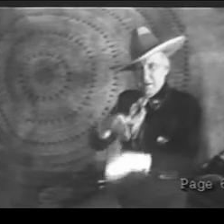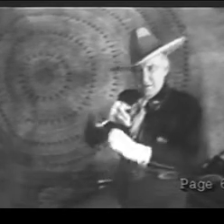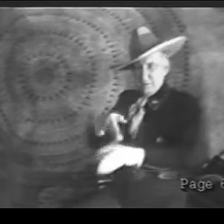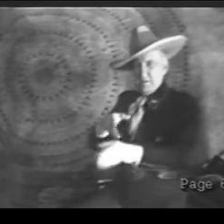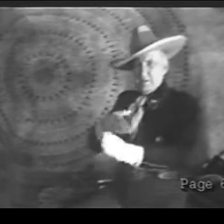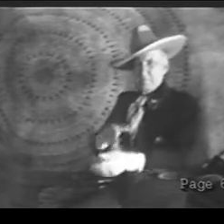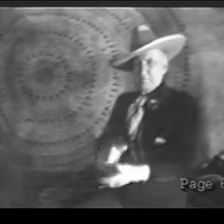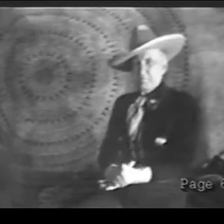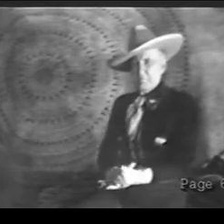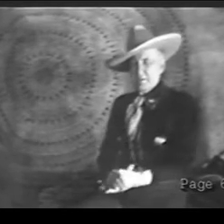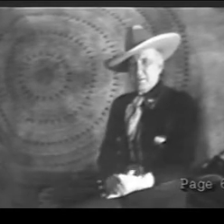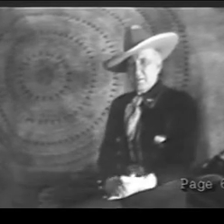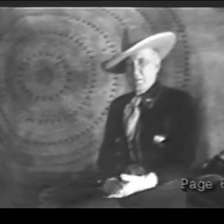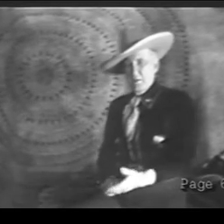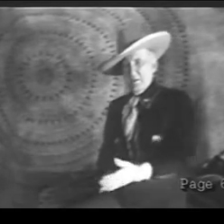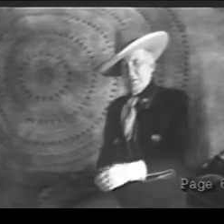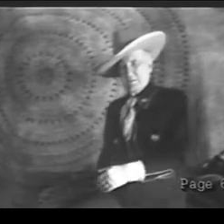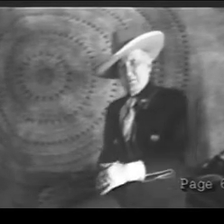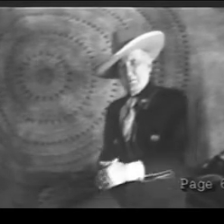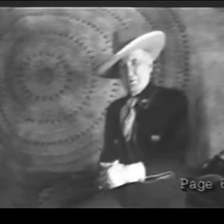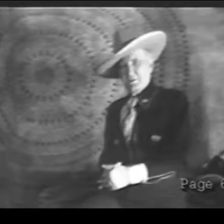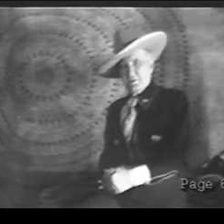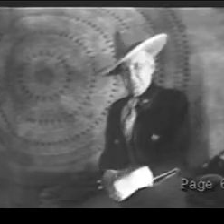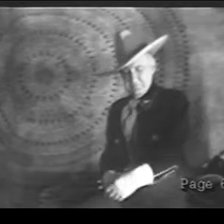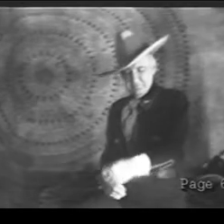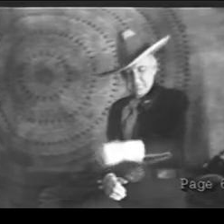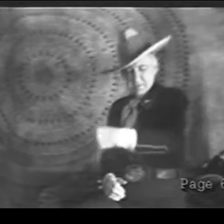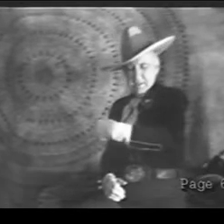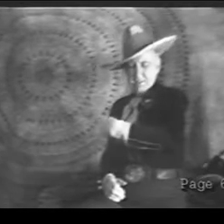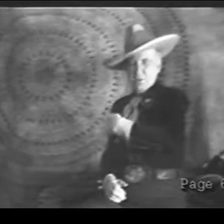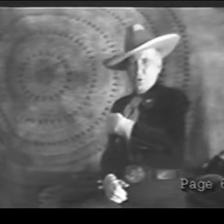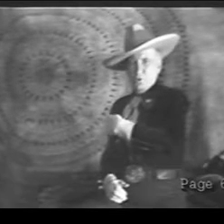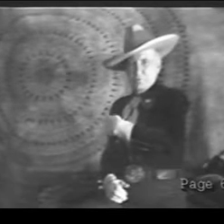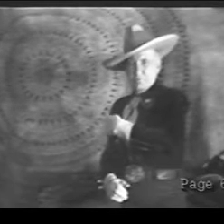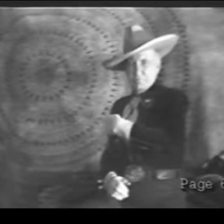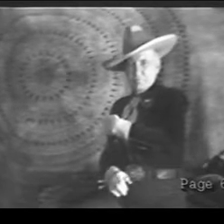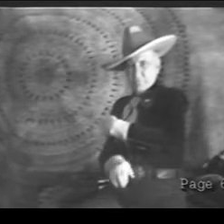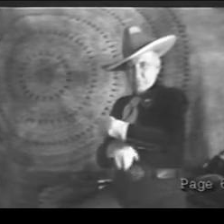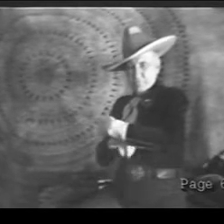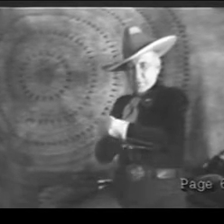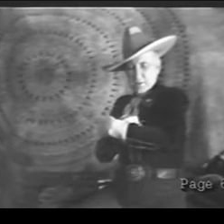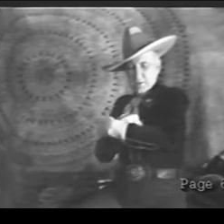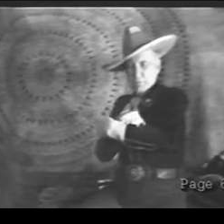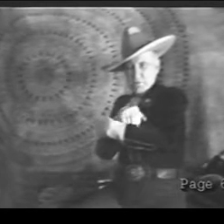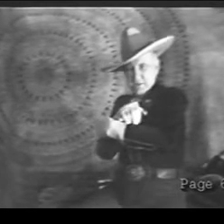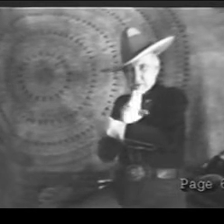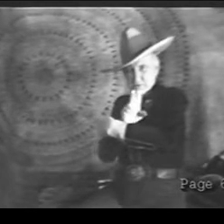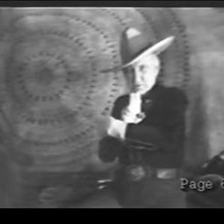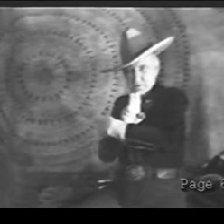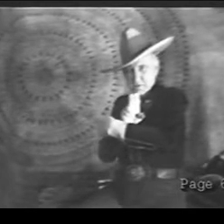how do you make it? Well, the sign for prairie dog, that's his hole. Now, some would say he comes